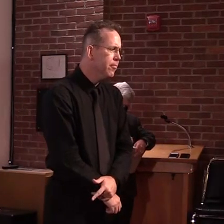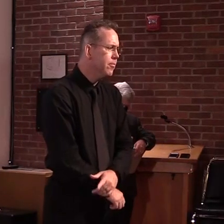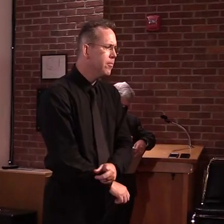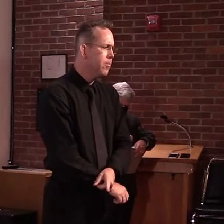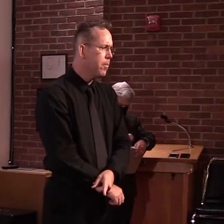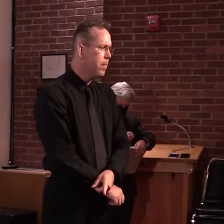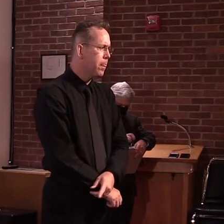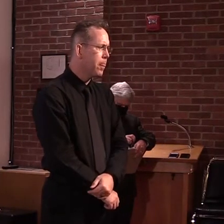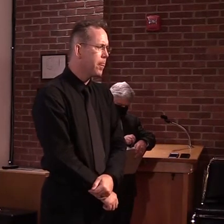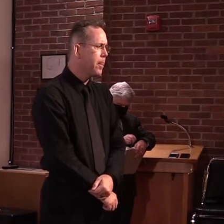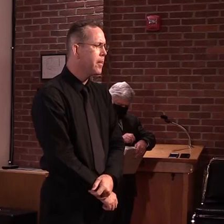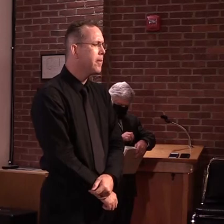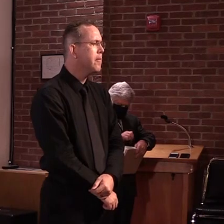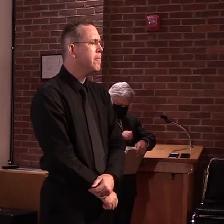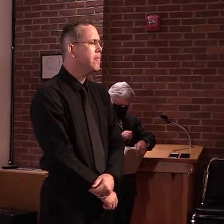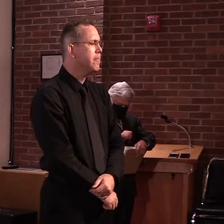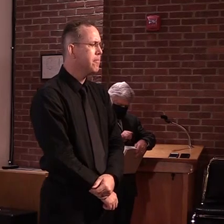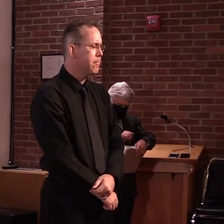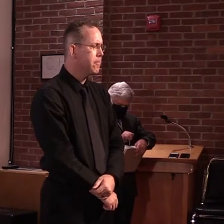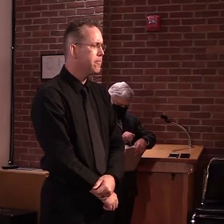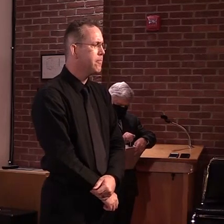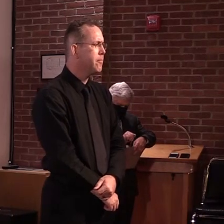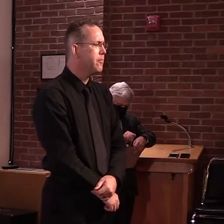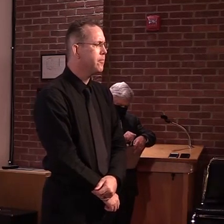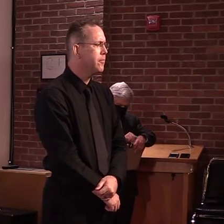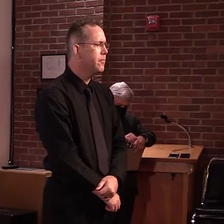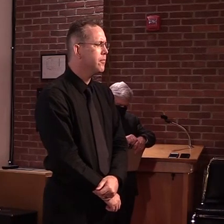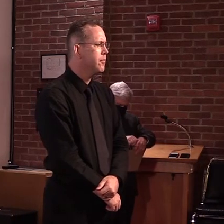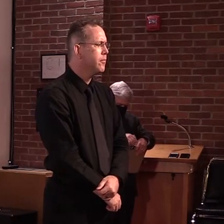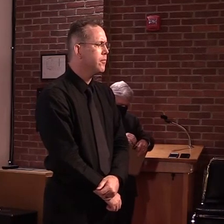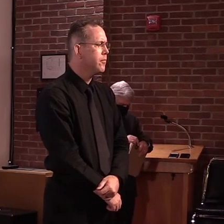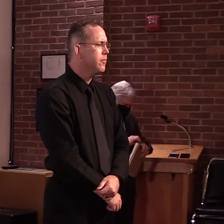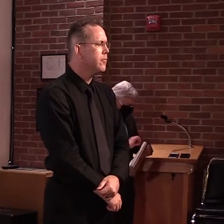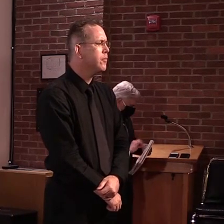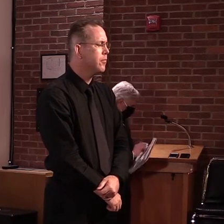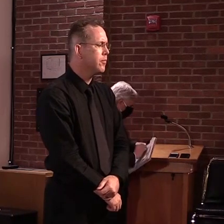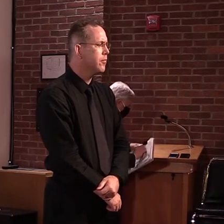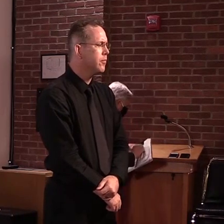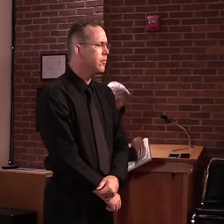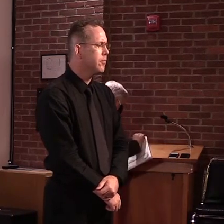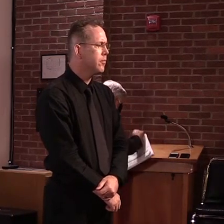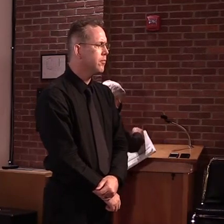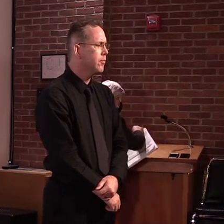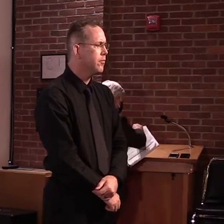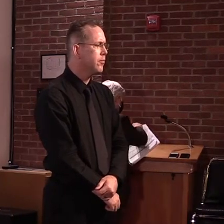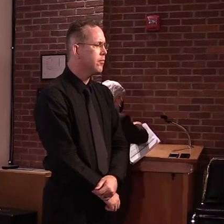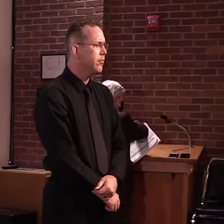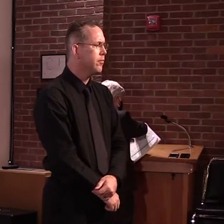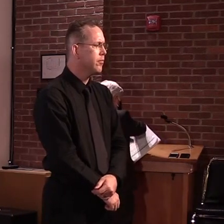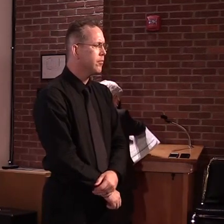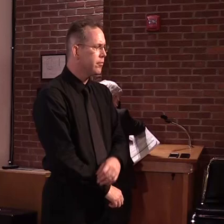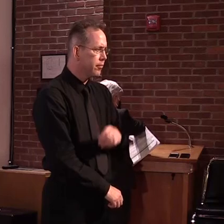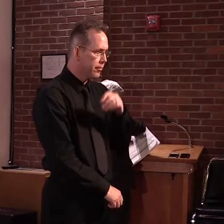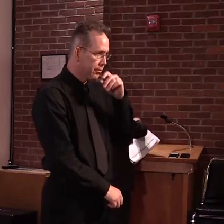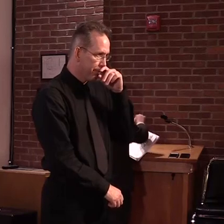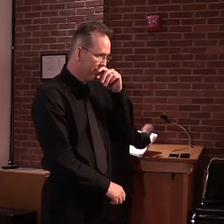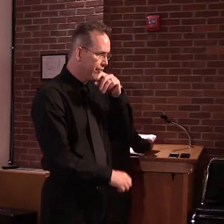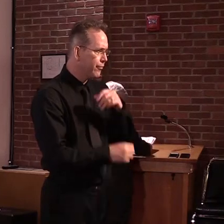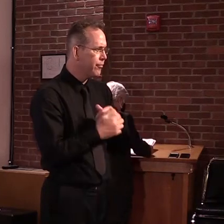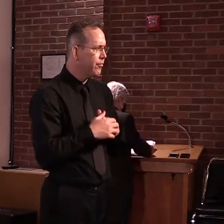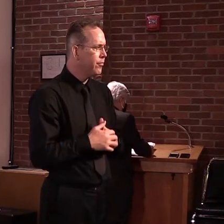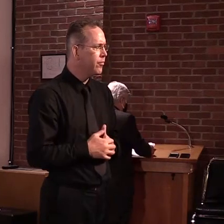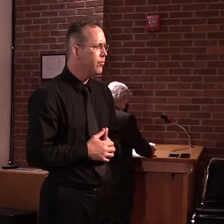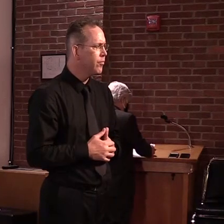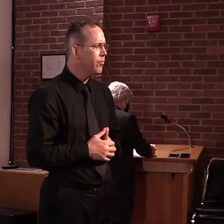this week for the first time in about 2 months, and I was wondering if there was an explanation for that. And it was kind of noticeable. It was like 185 claims or